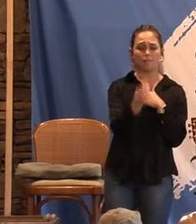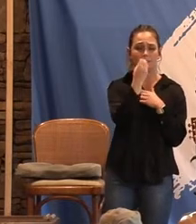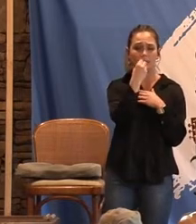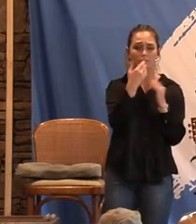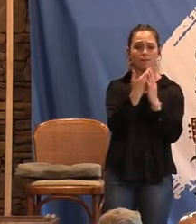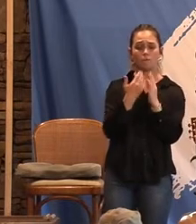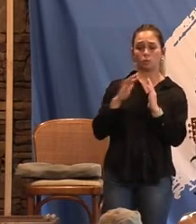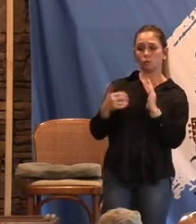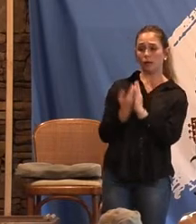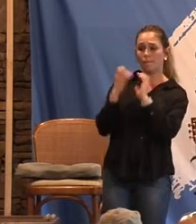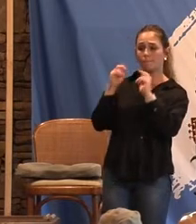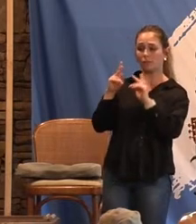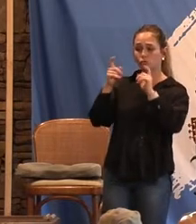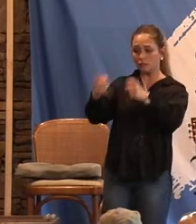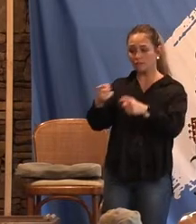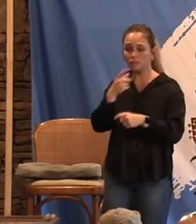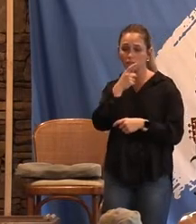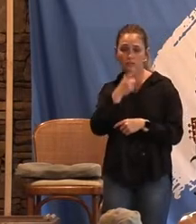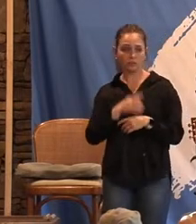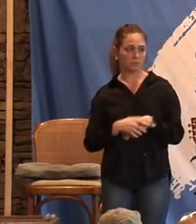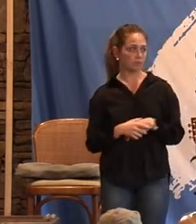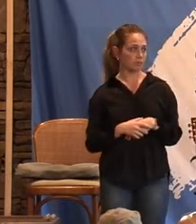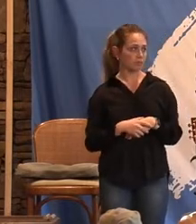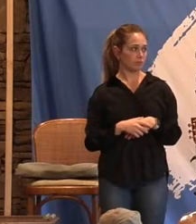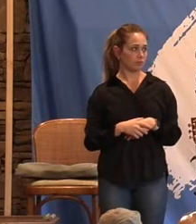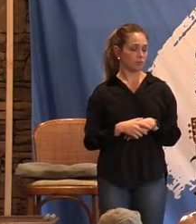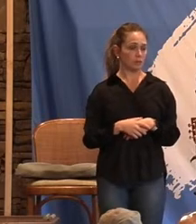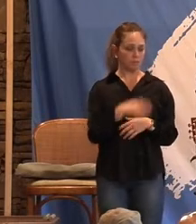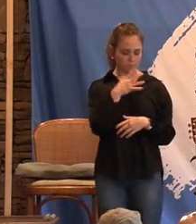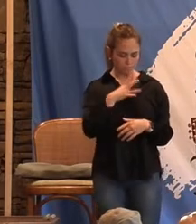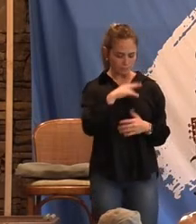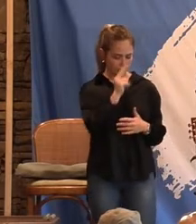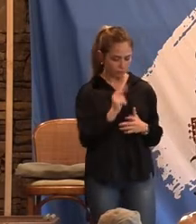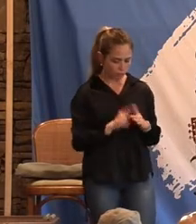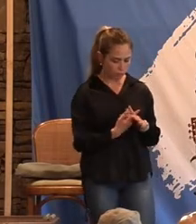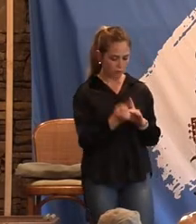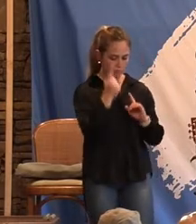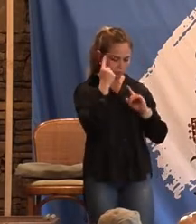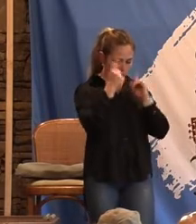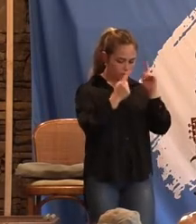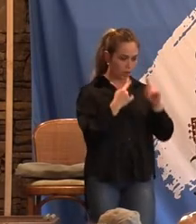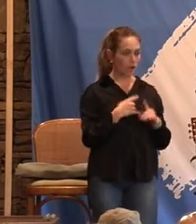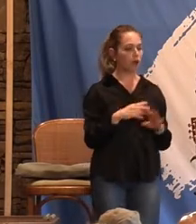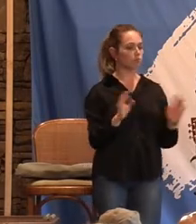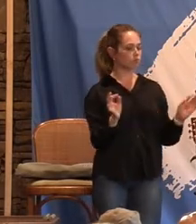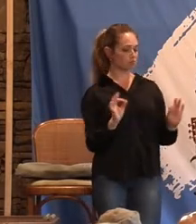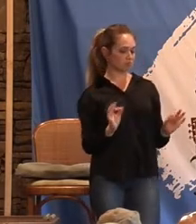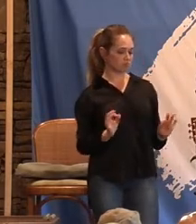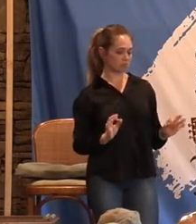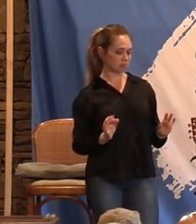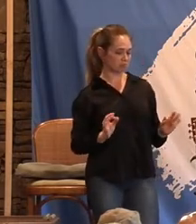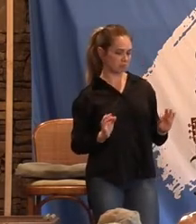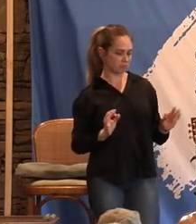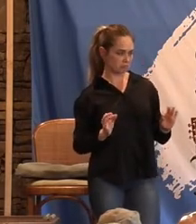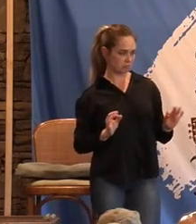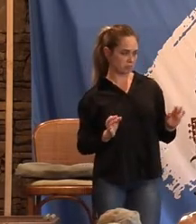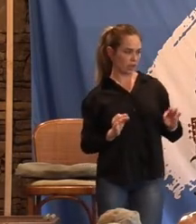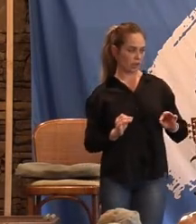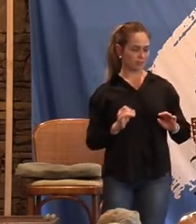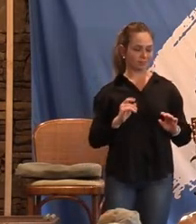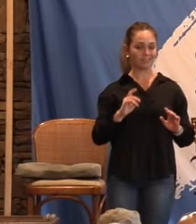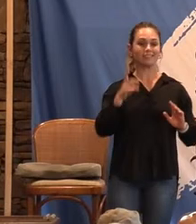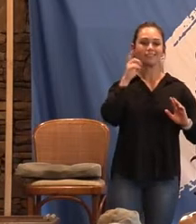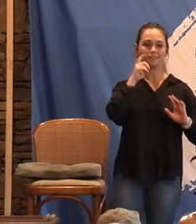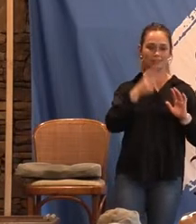came back to give us our lunch. Miss Nana started thinking, no problem. Miss Nana realized